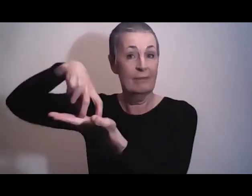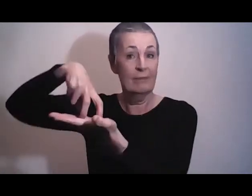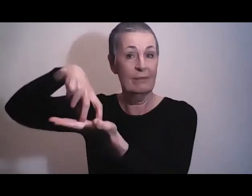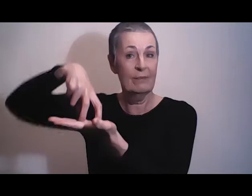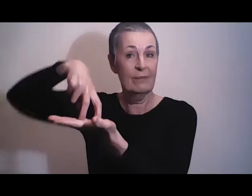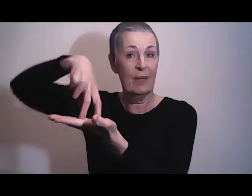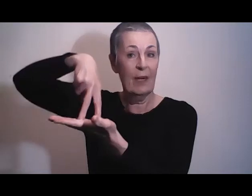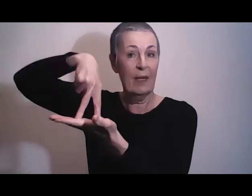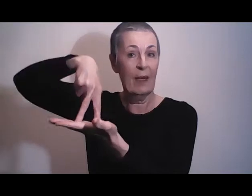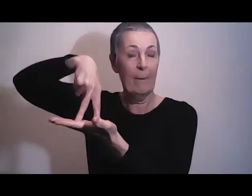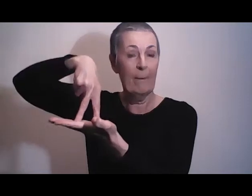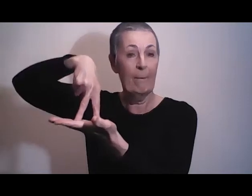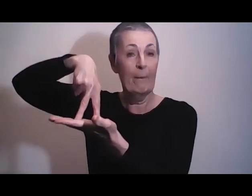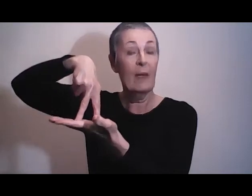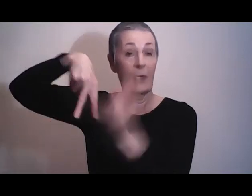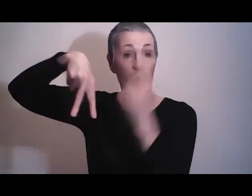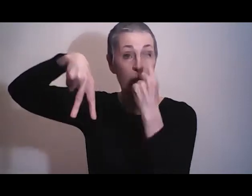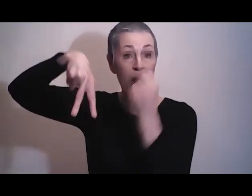And then you can go down again.